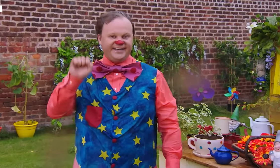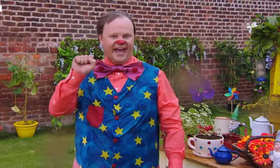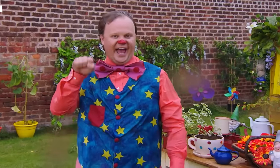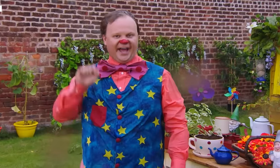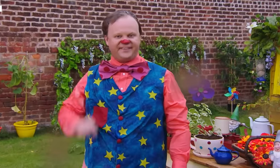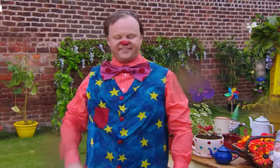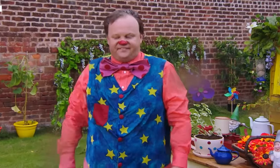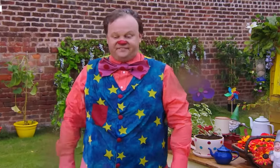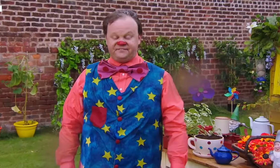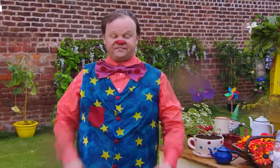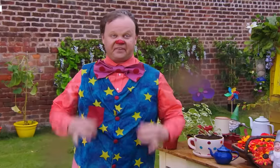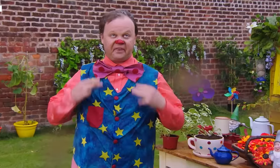Yes.